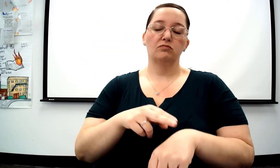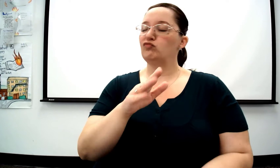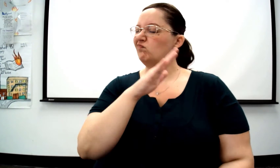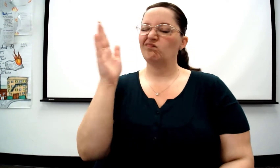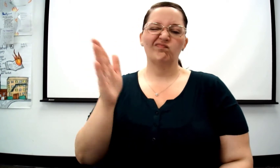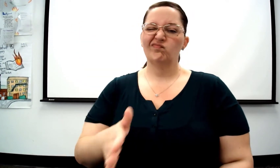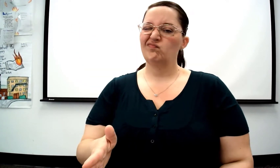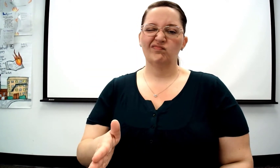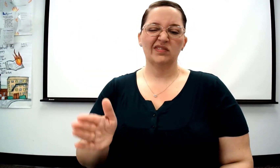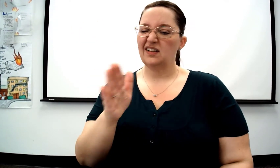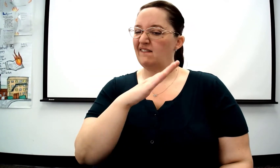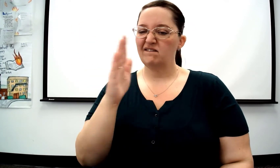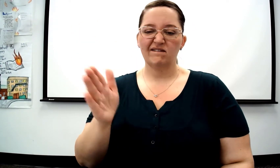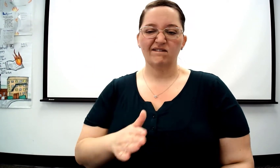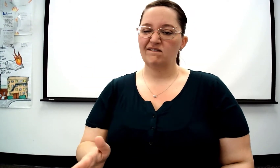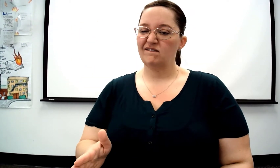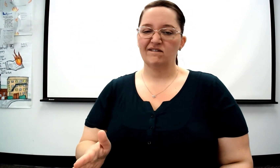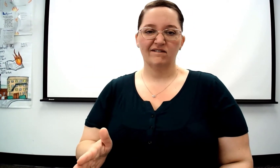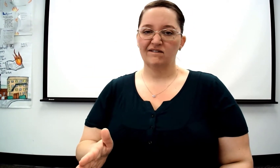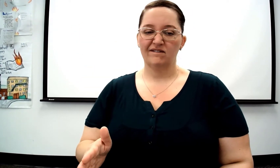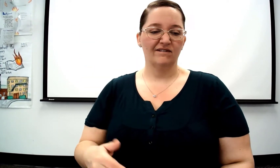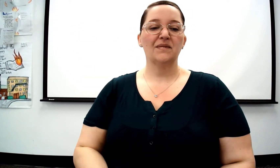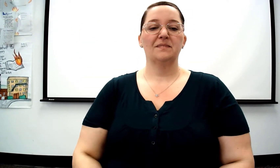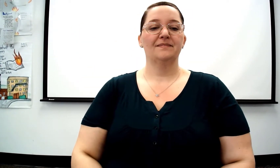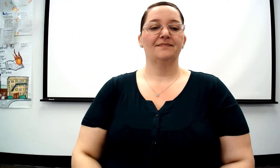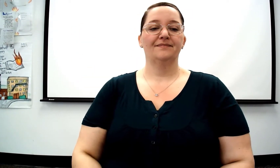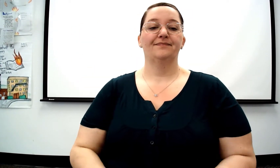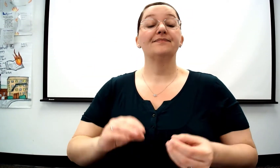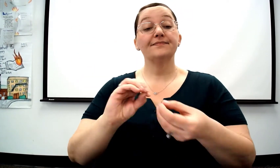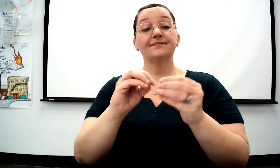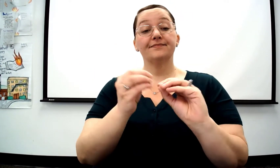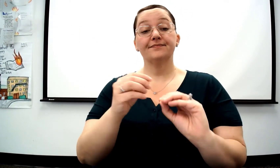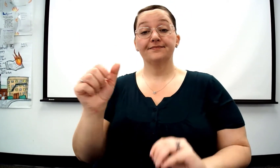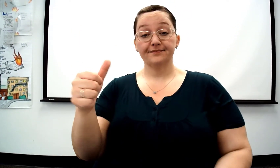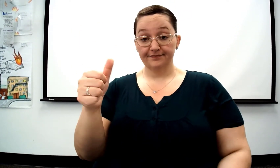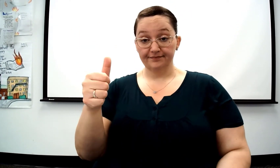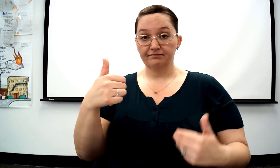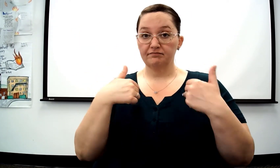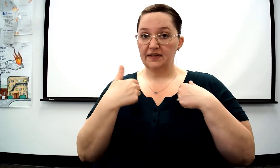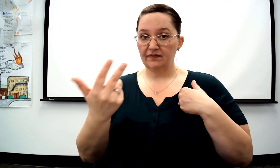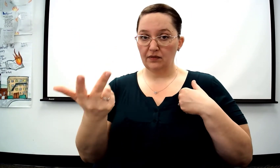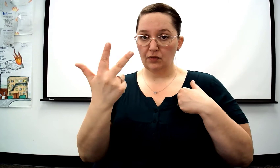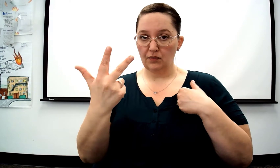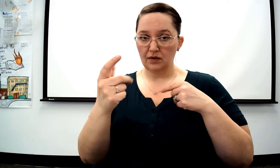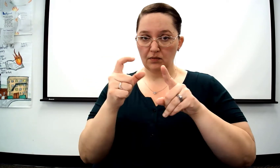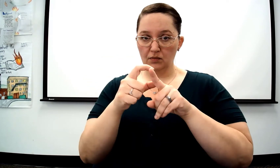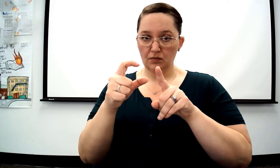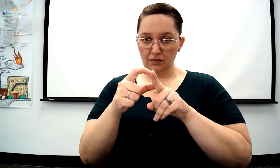a absolutely never. But generic never, shake your head, make that Z.